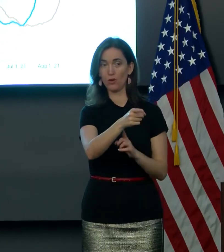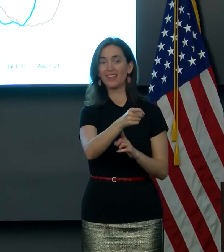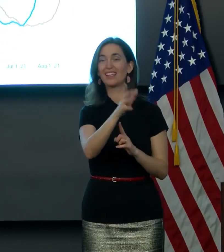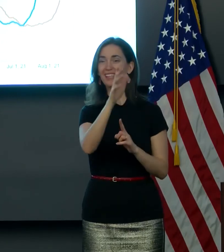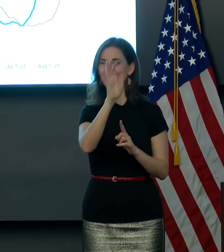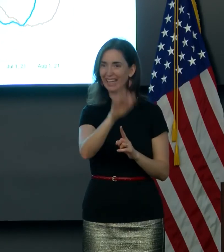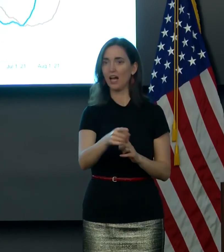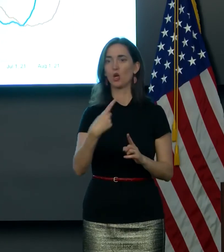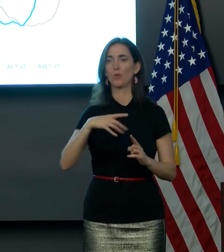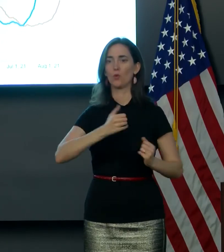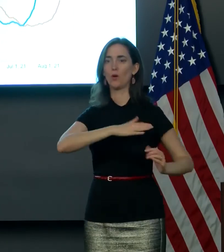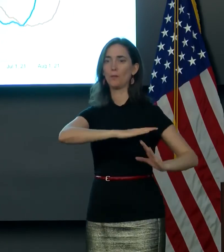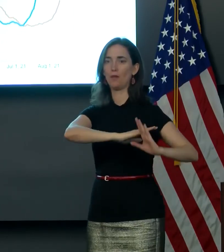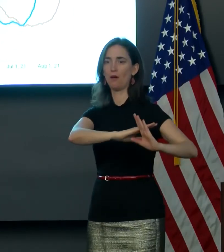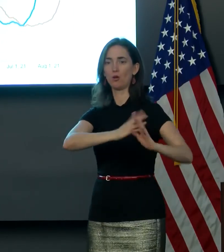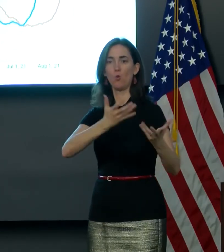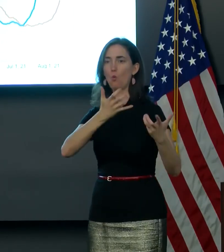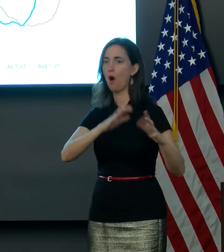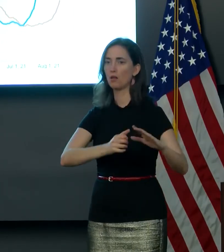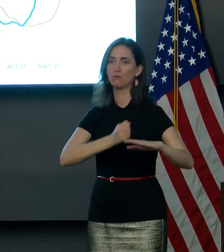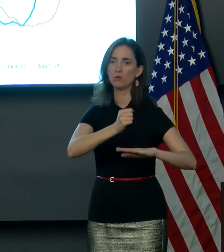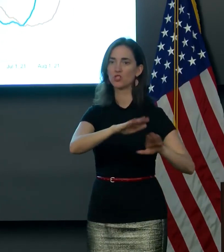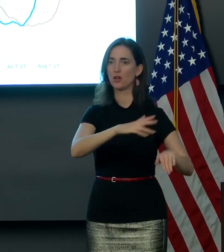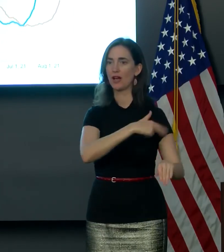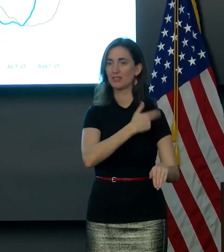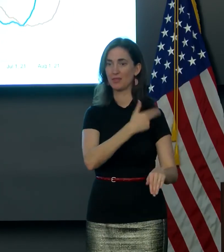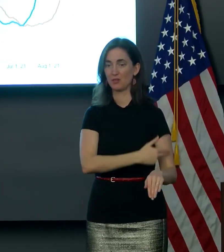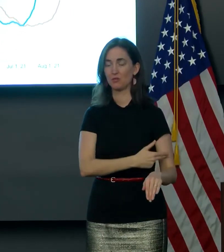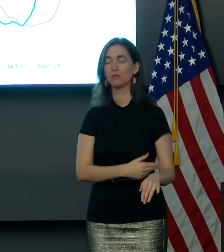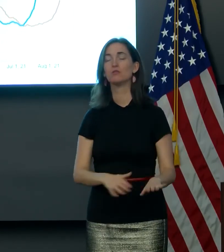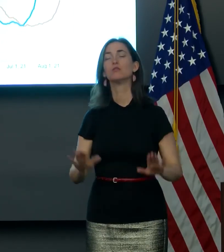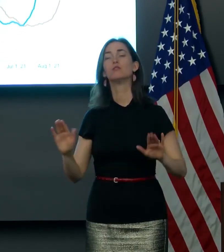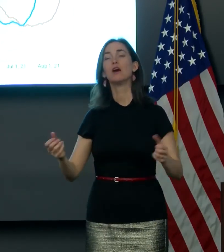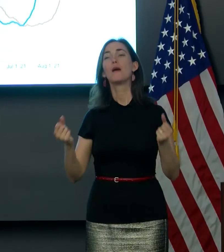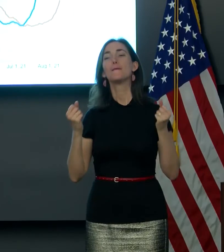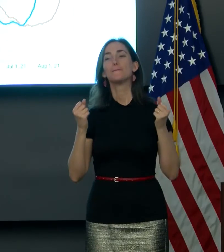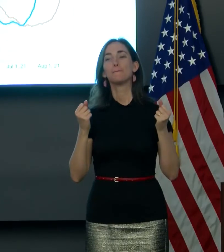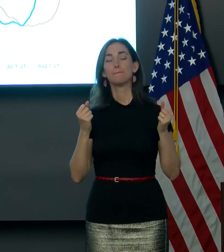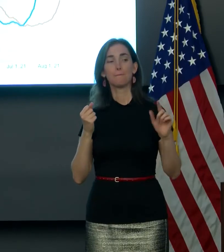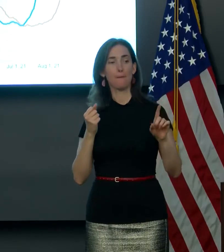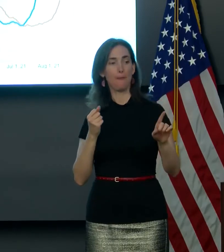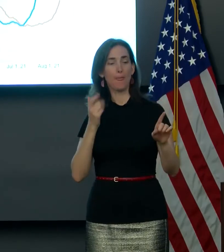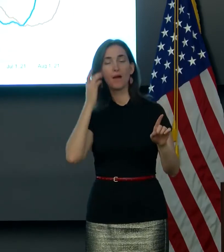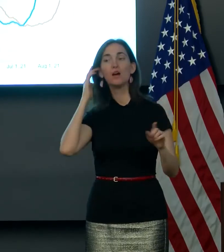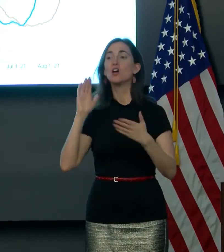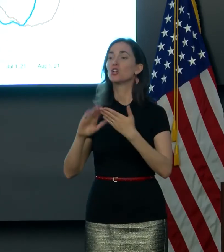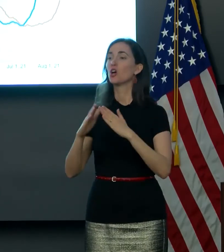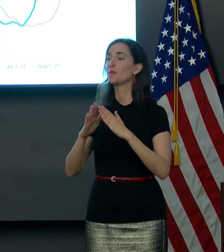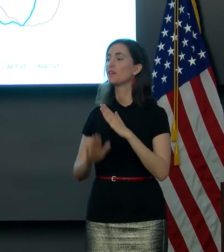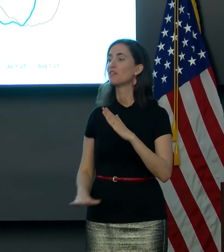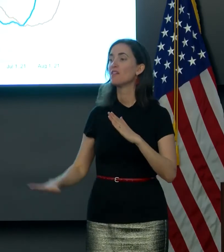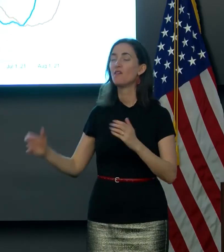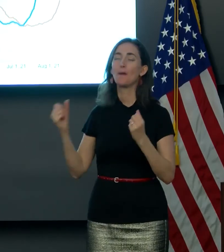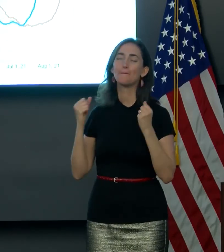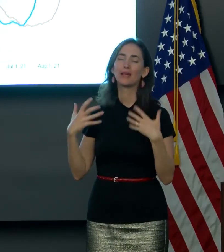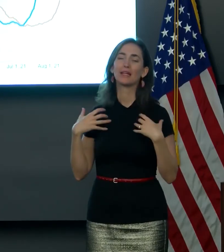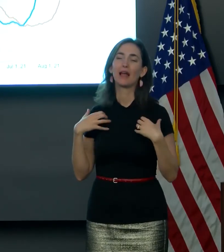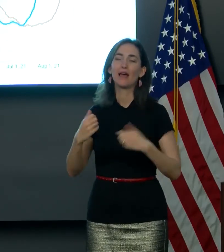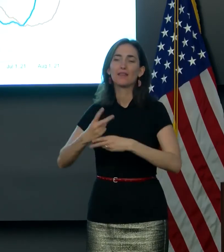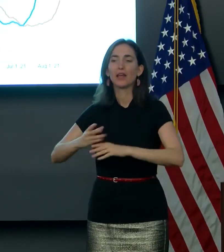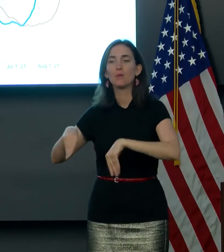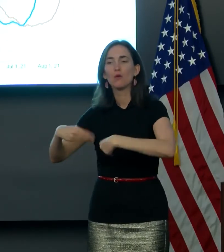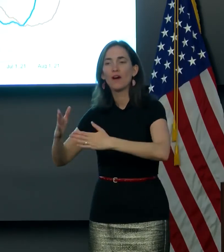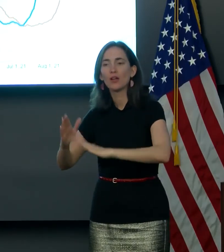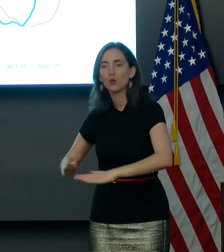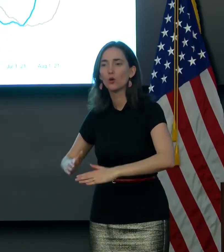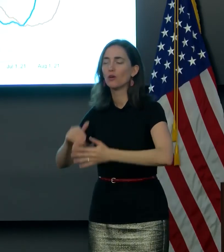to prevent. And there have been many, many healthcare providers on the other side in the community trying so very hard to